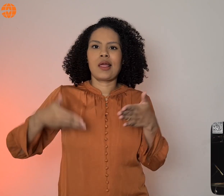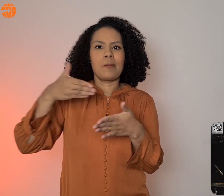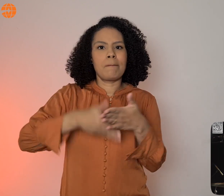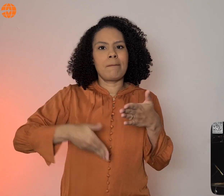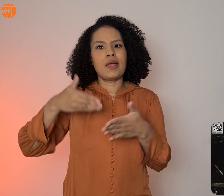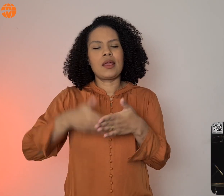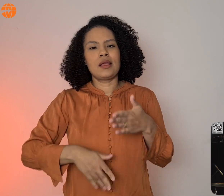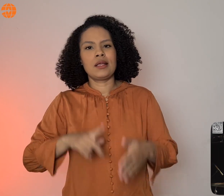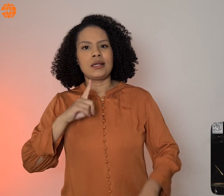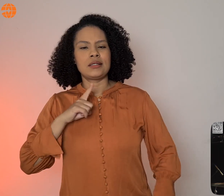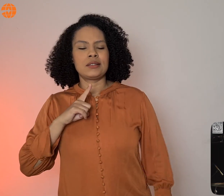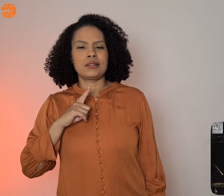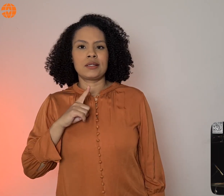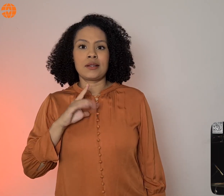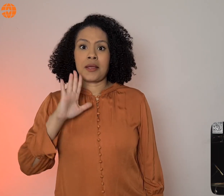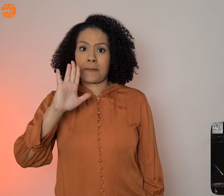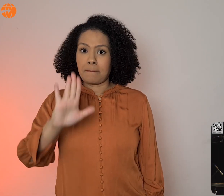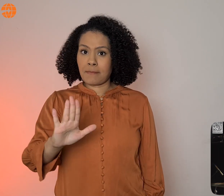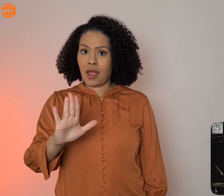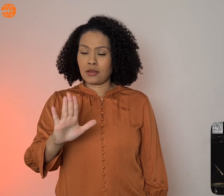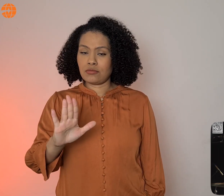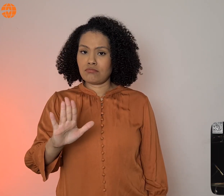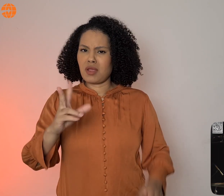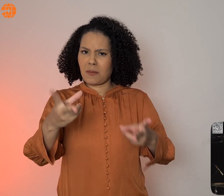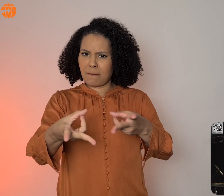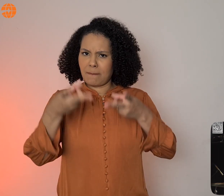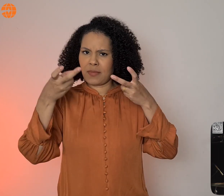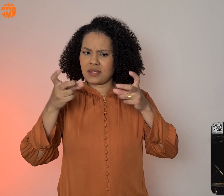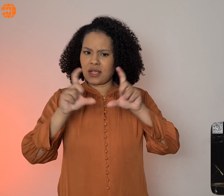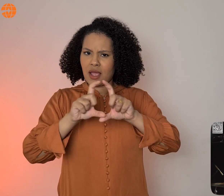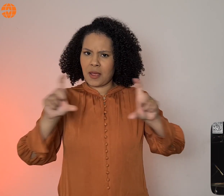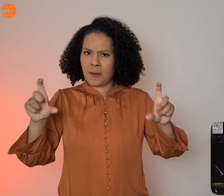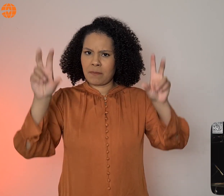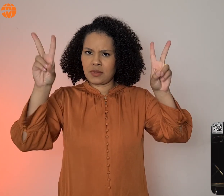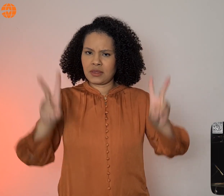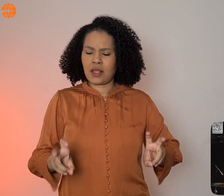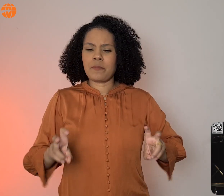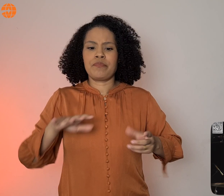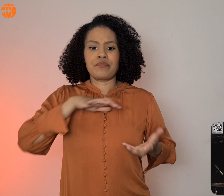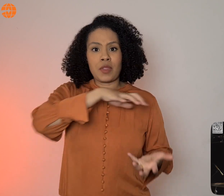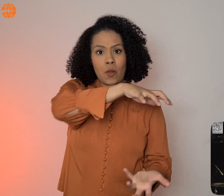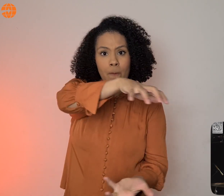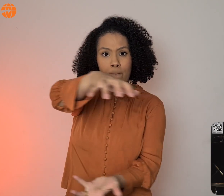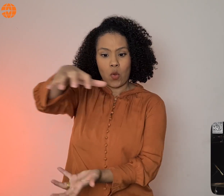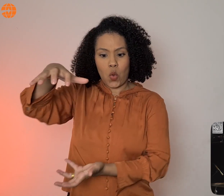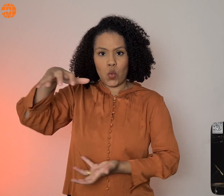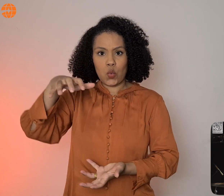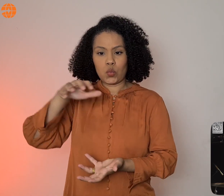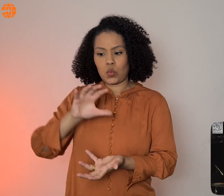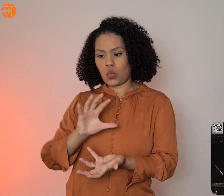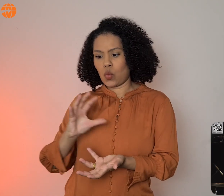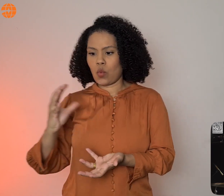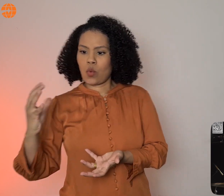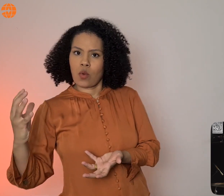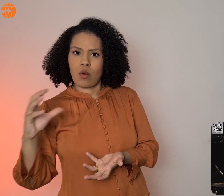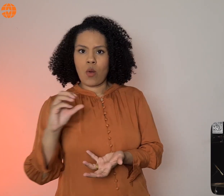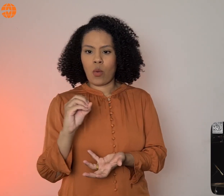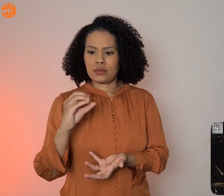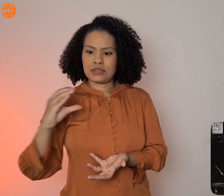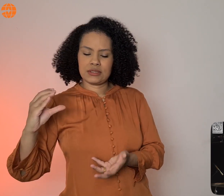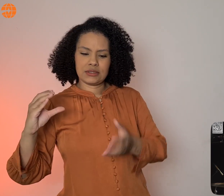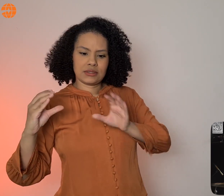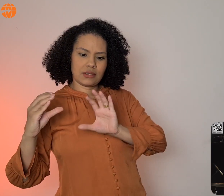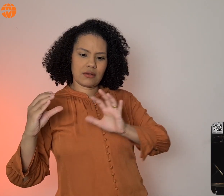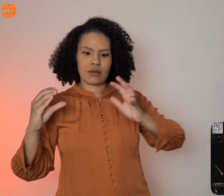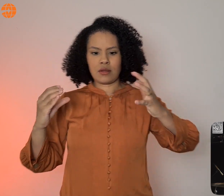these words. Olha para essas As palavras. far as the east is from the west. Ele diz que tão distante quanto está o Oriente do Ocidente. You know, I don't know if